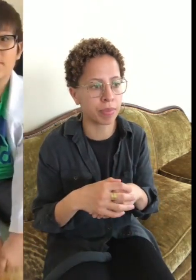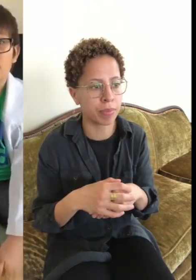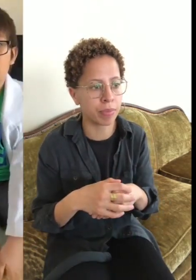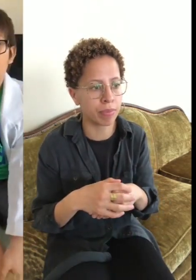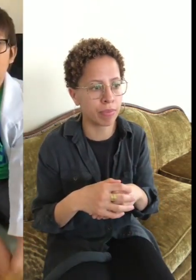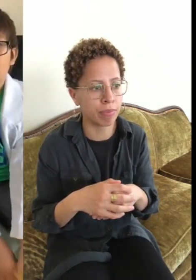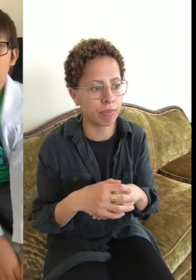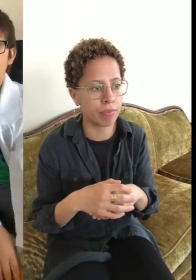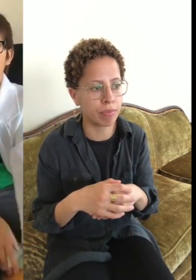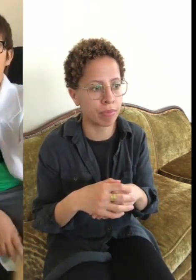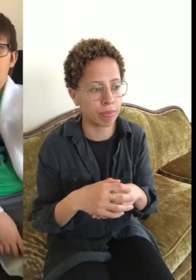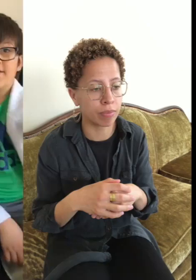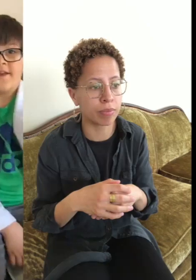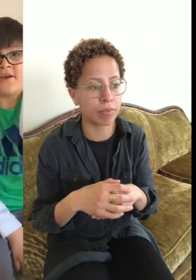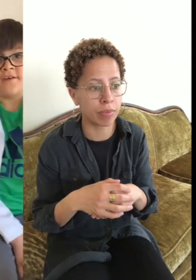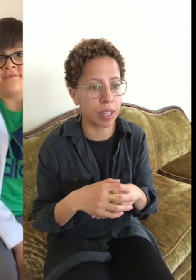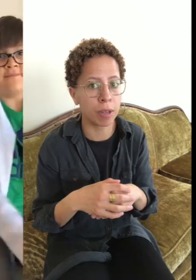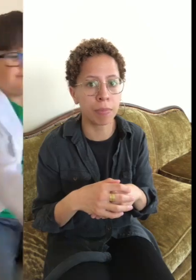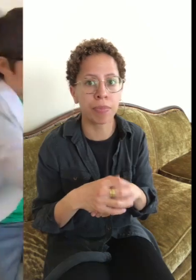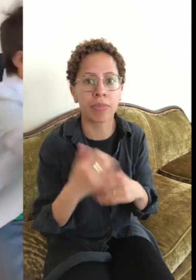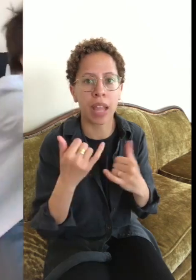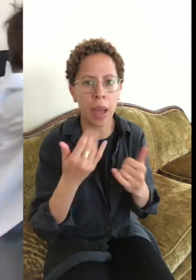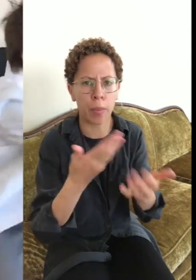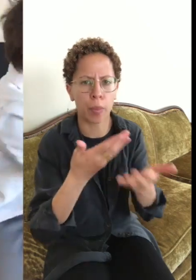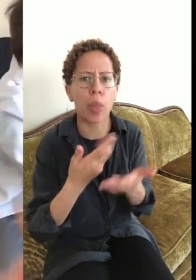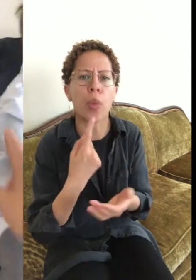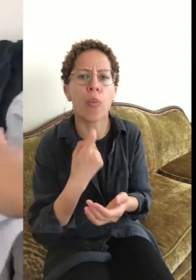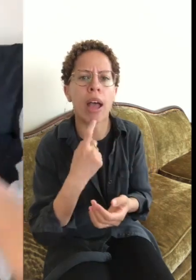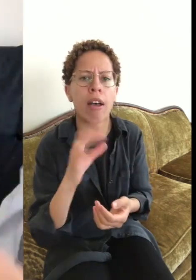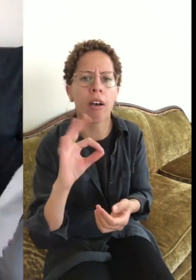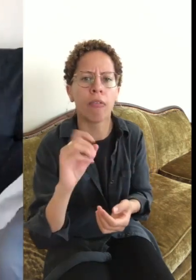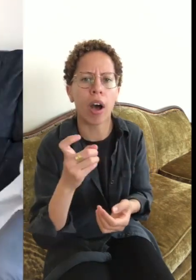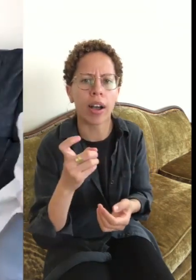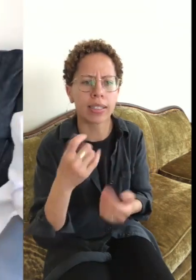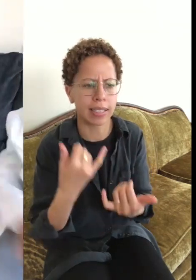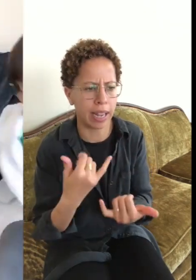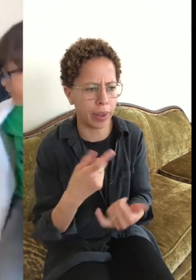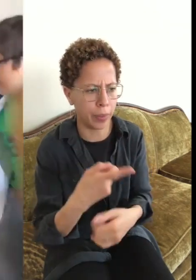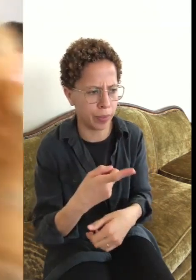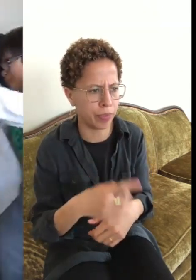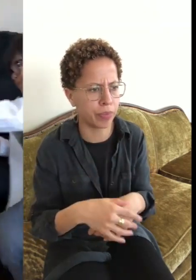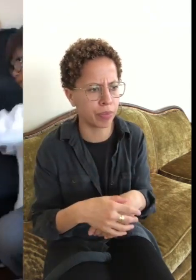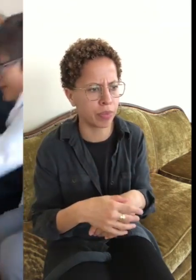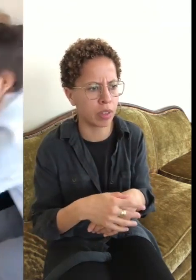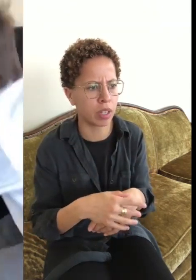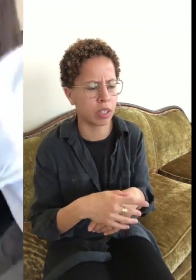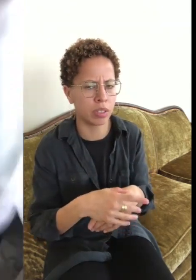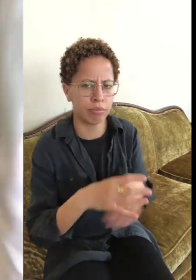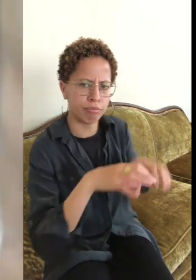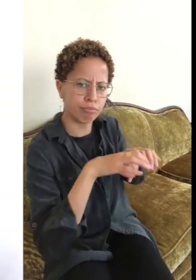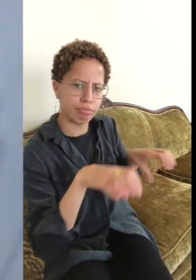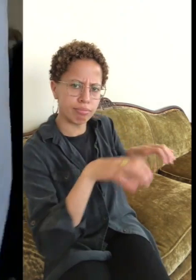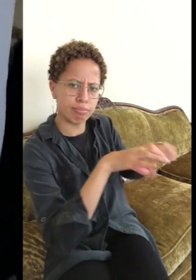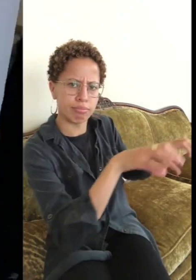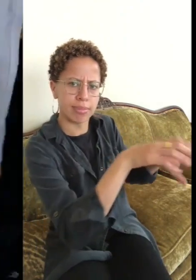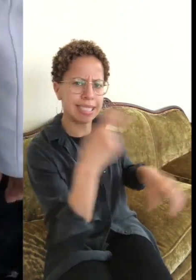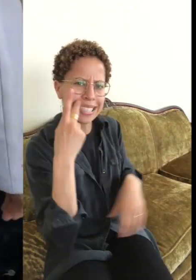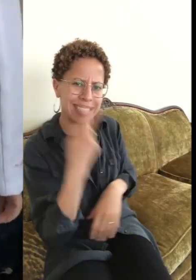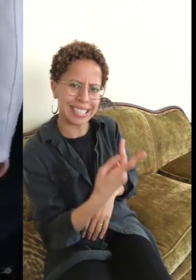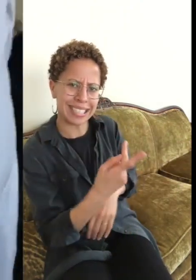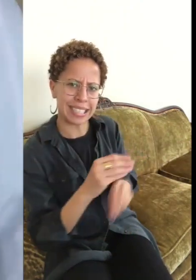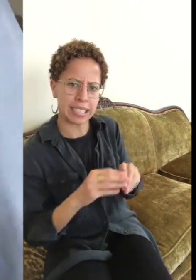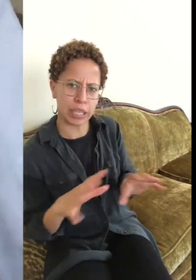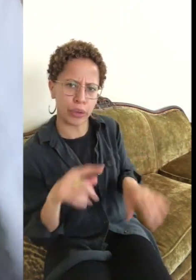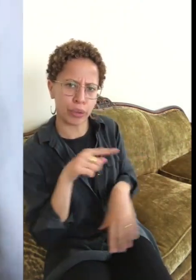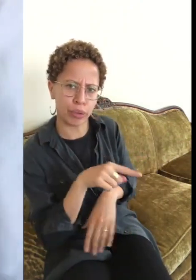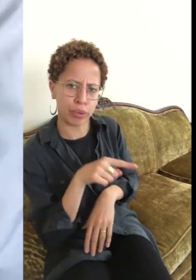the red fox out. 1 canine. Yeah. Let's lay it on this side here where we have some space. Lay it out straight so everyone